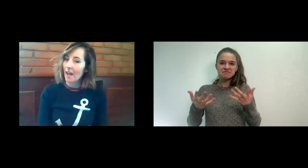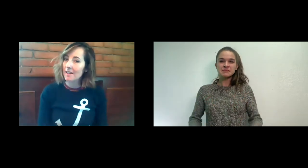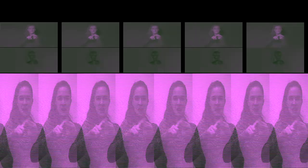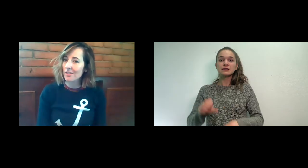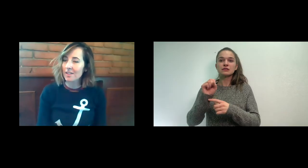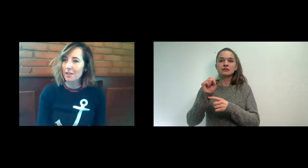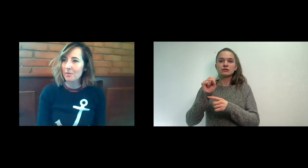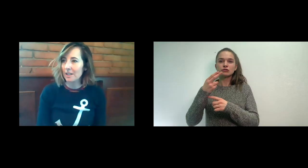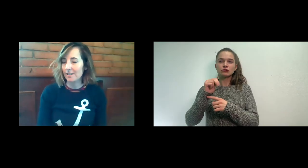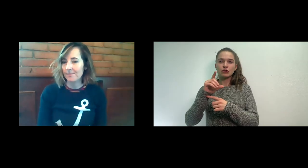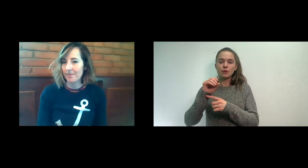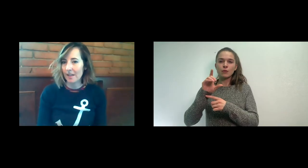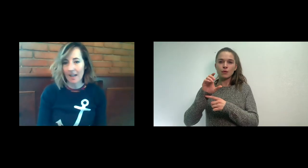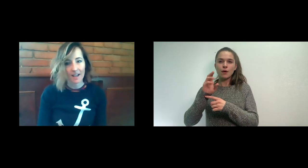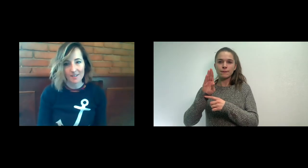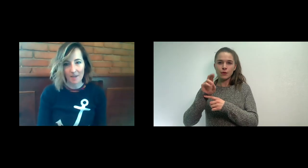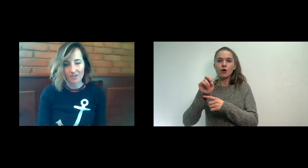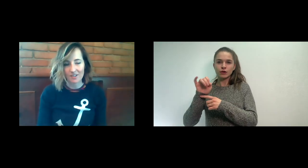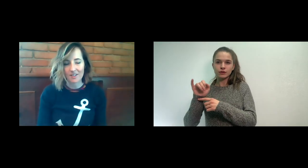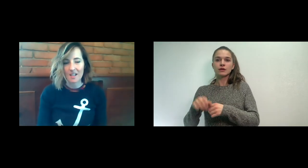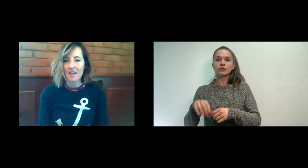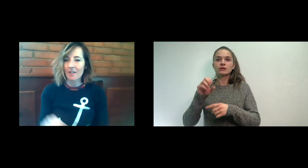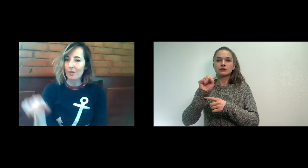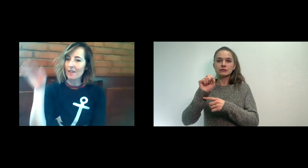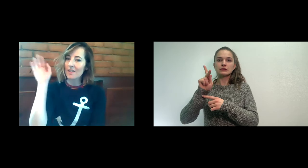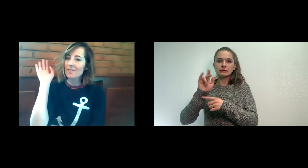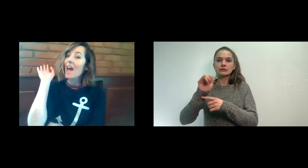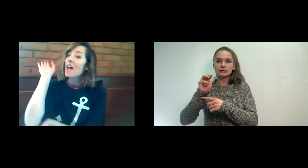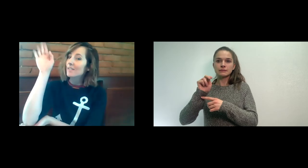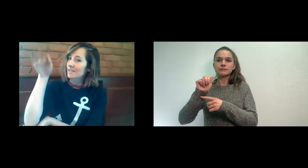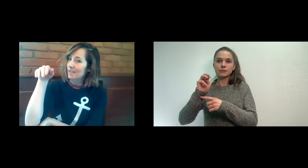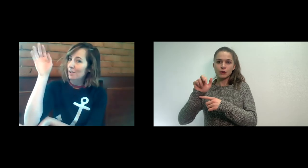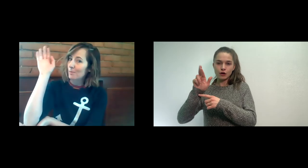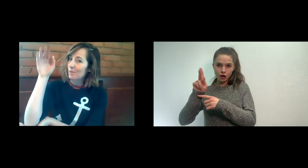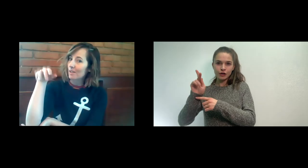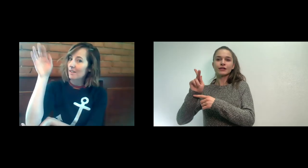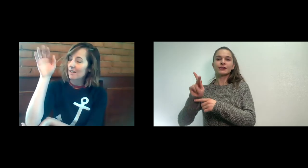Brown, and it's called Skin-a-Marink, and it has some actions. It goes like this.